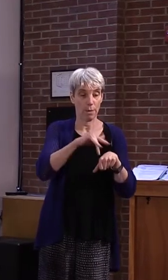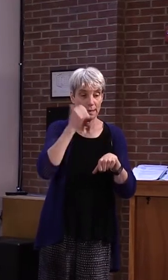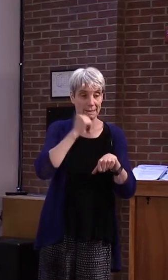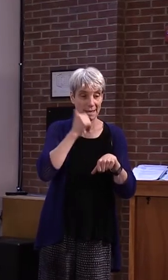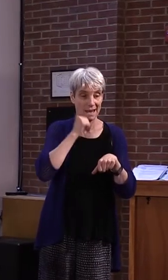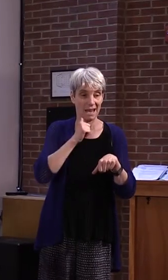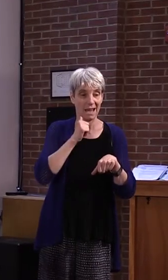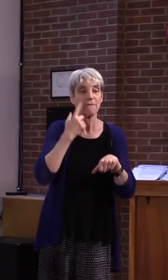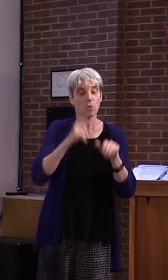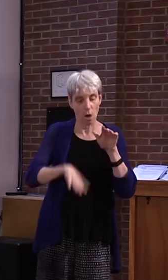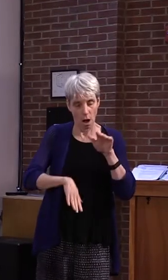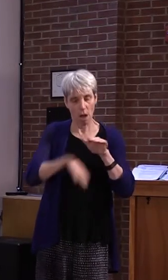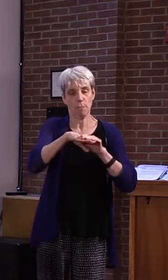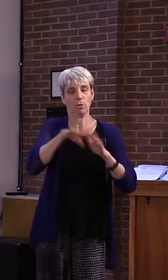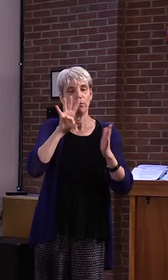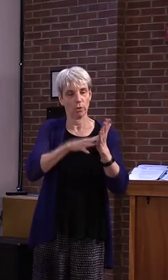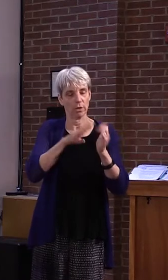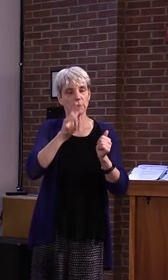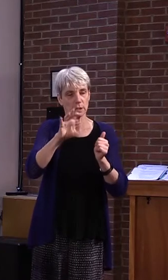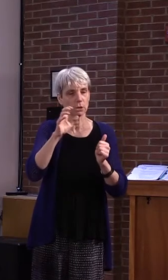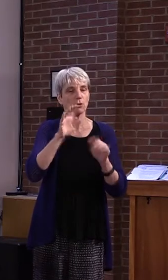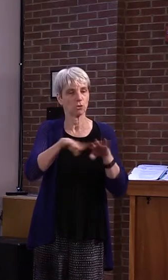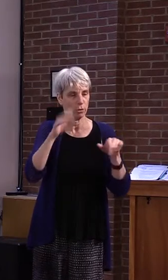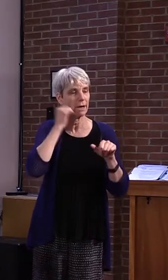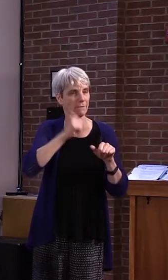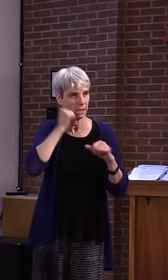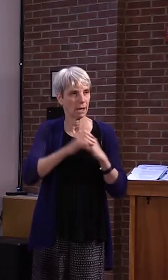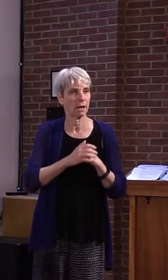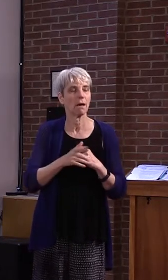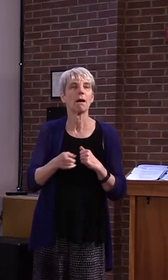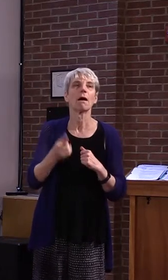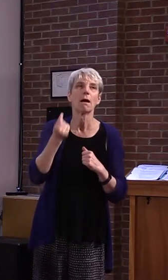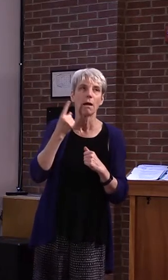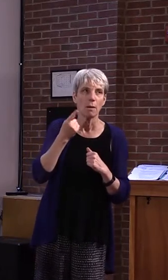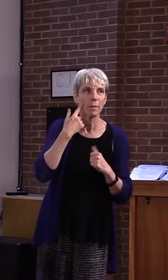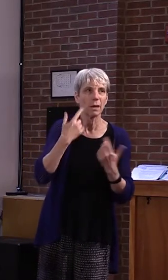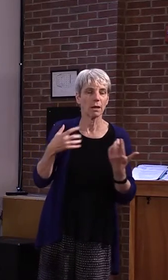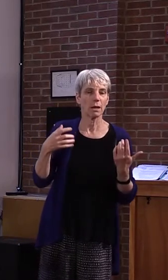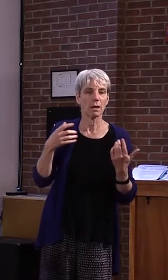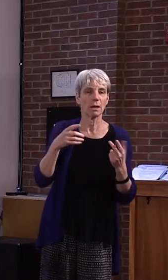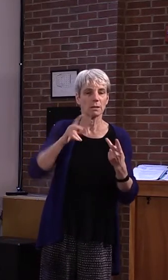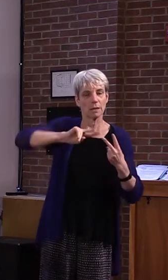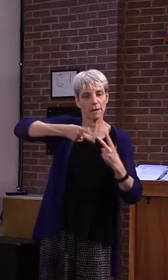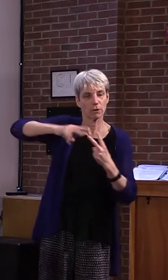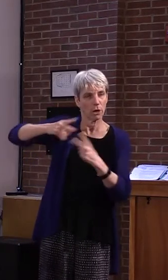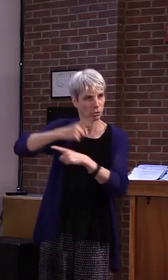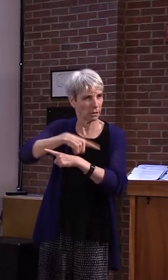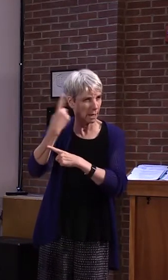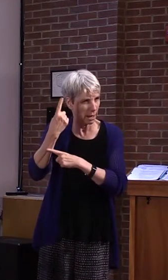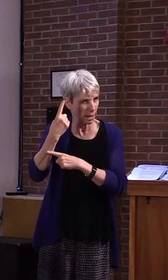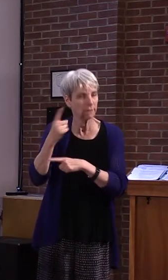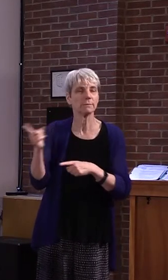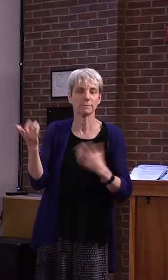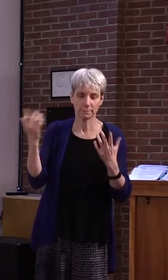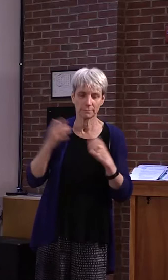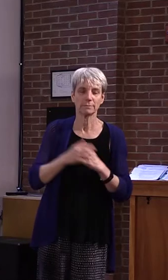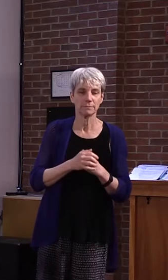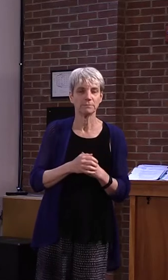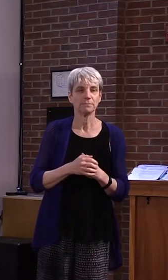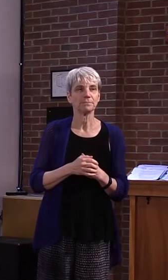4,600 children. All right, because they'll be attending school on alternating days. That's right.